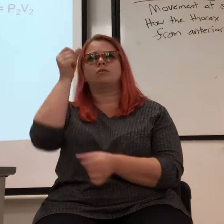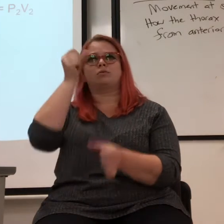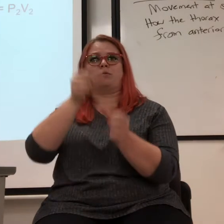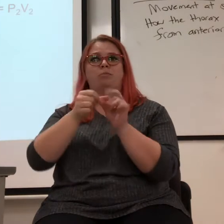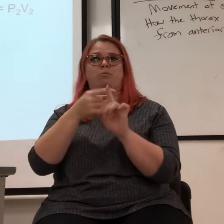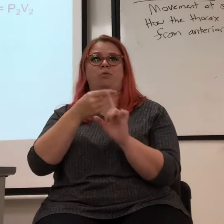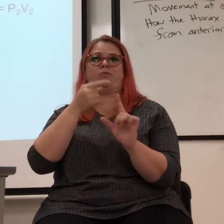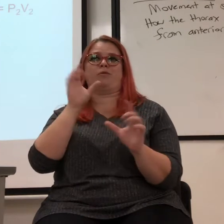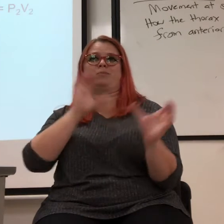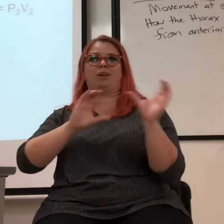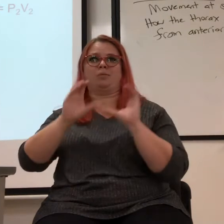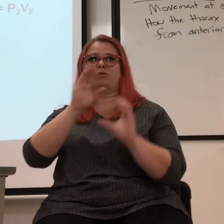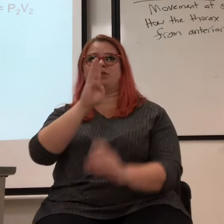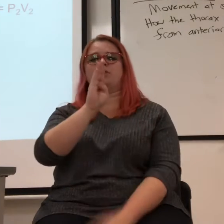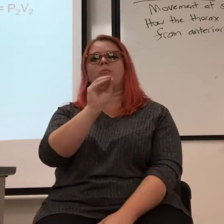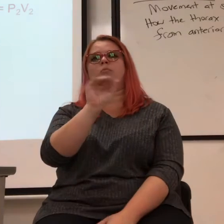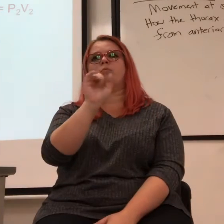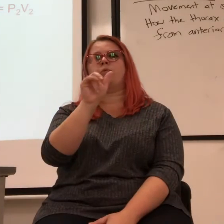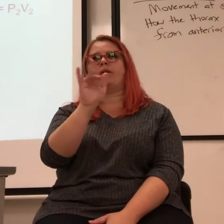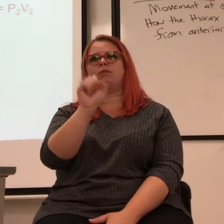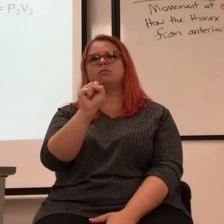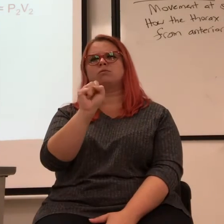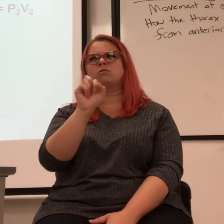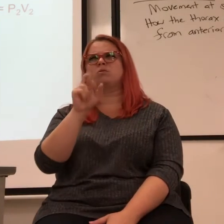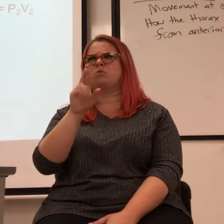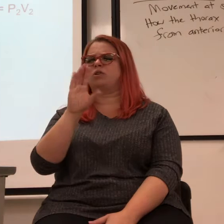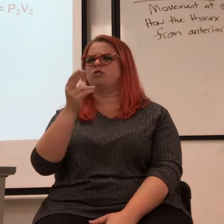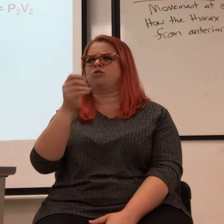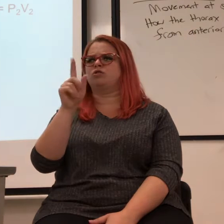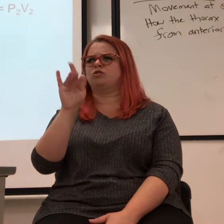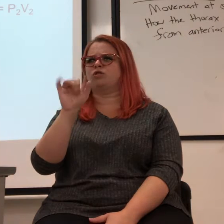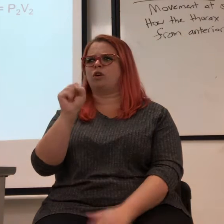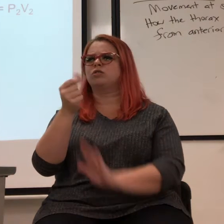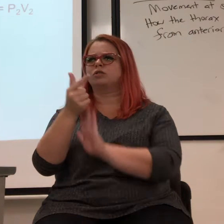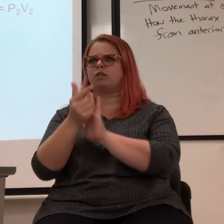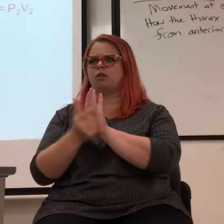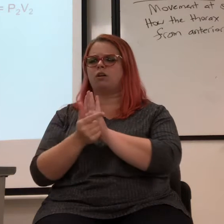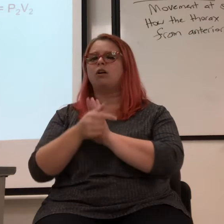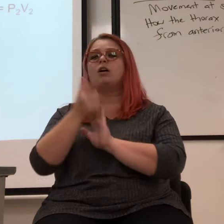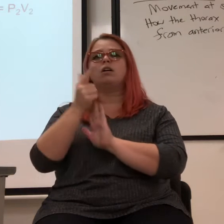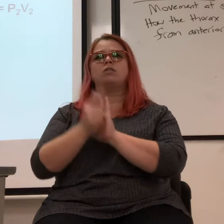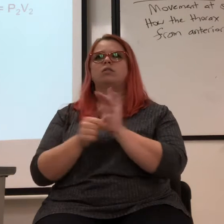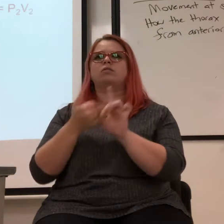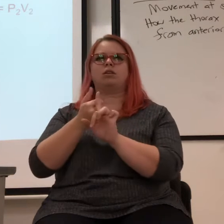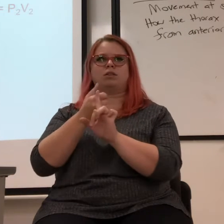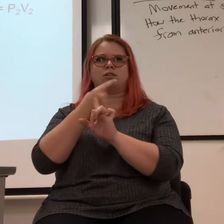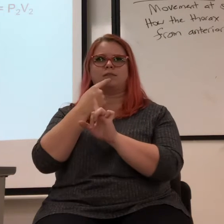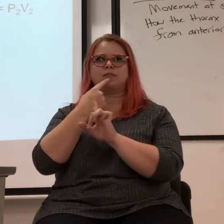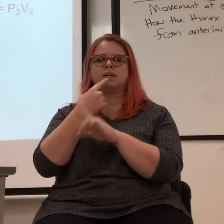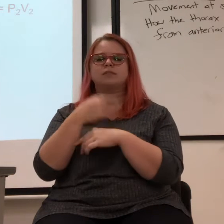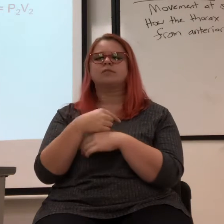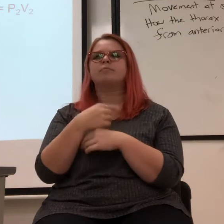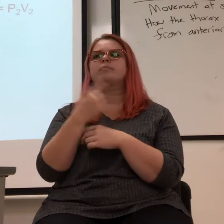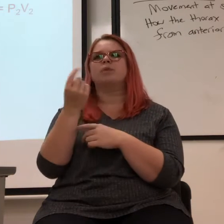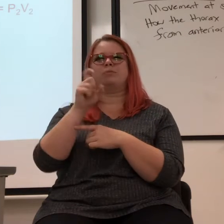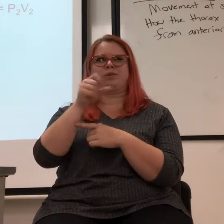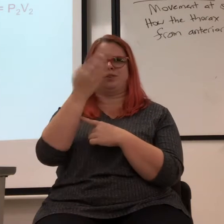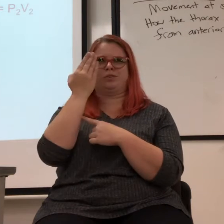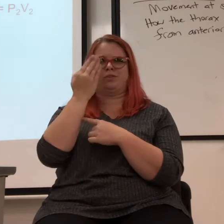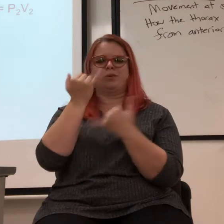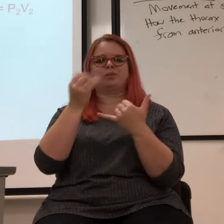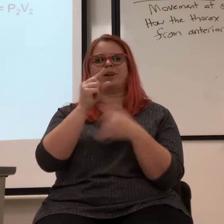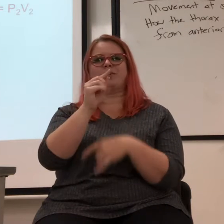Boyle's Law, or Charles Law, I can't remember which one. The law is, one thing to know is that now we're dealing